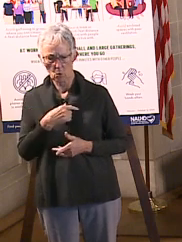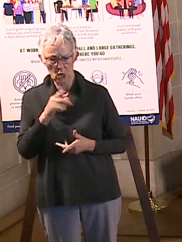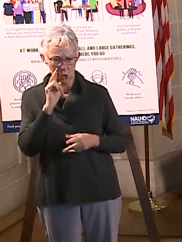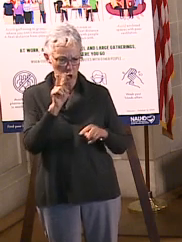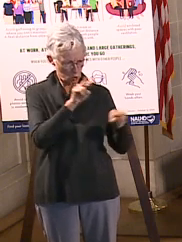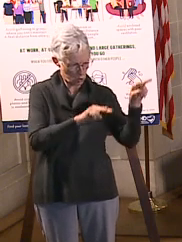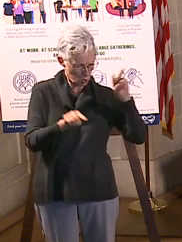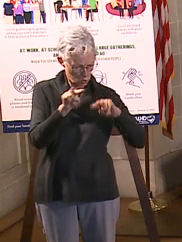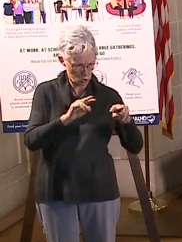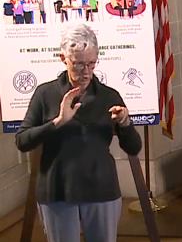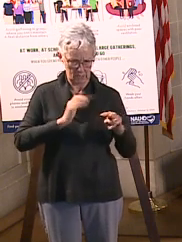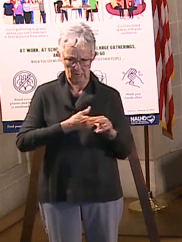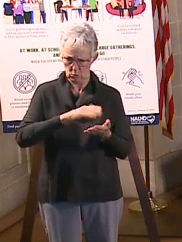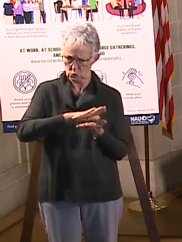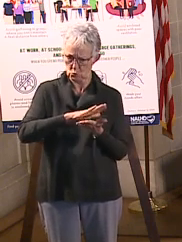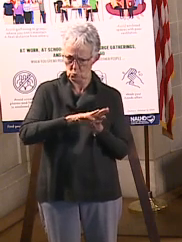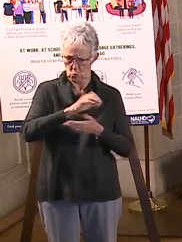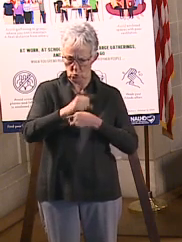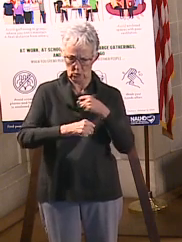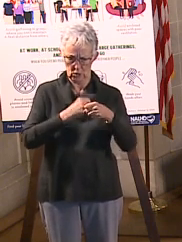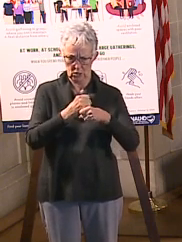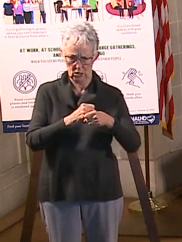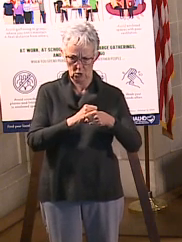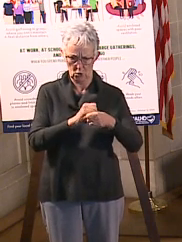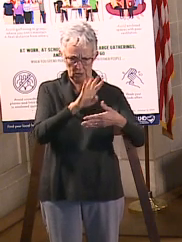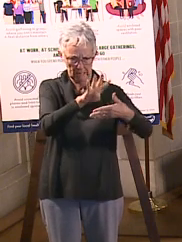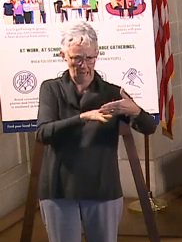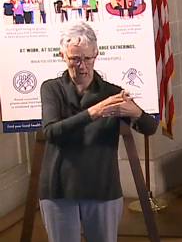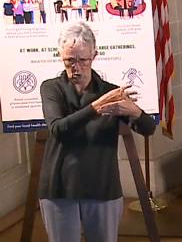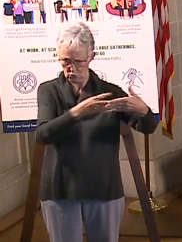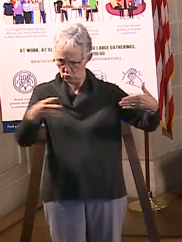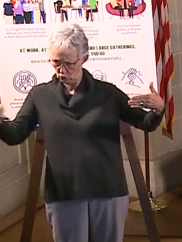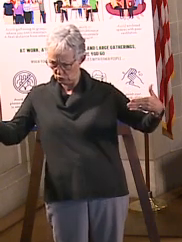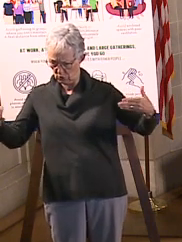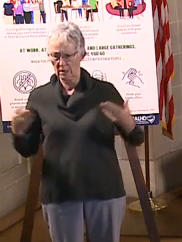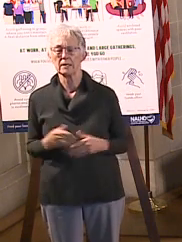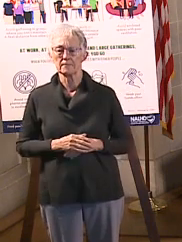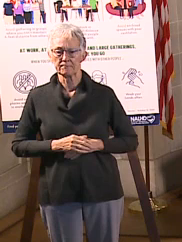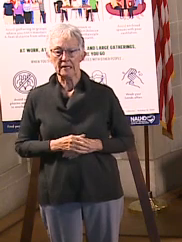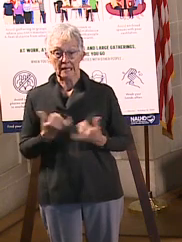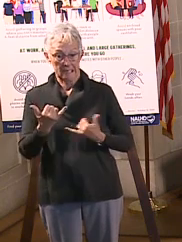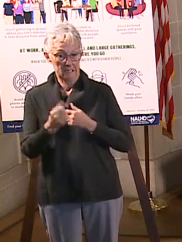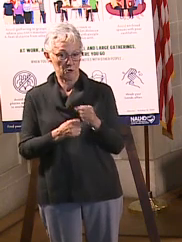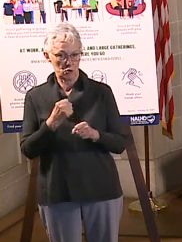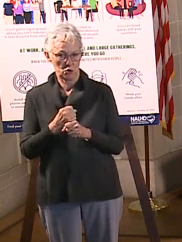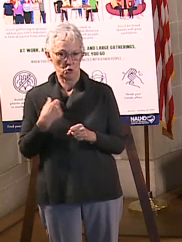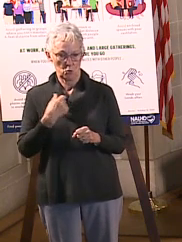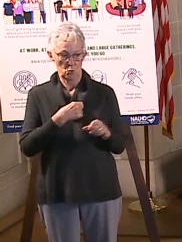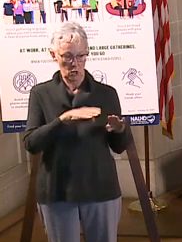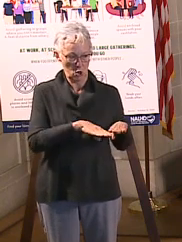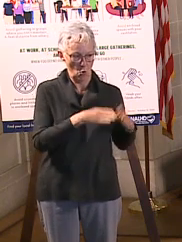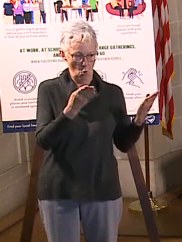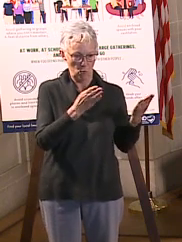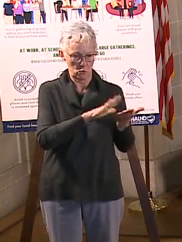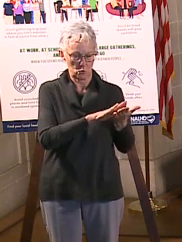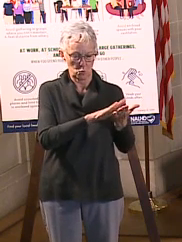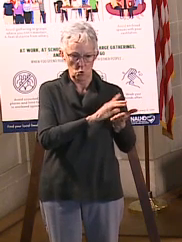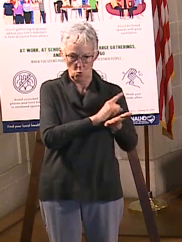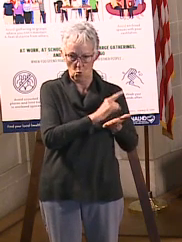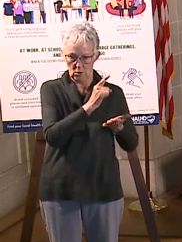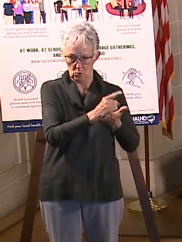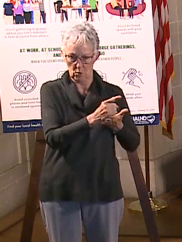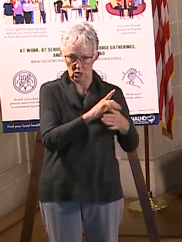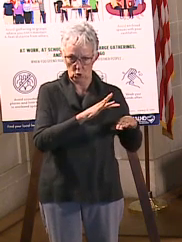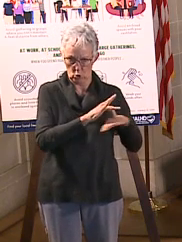calendar. And as many of you know, we brought students back a week early here in Lincoln. We brought all of our students back for